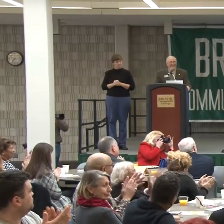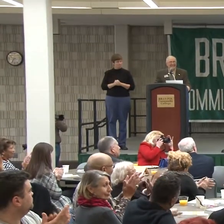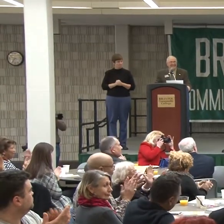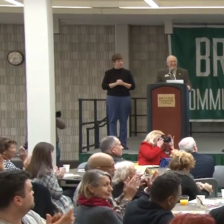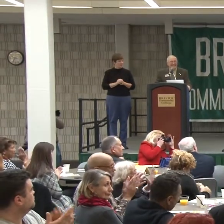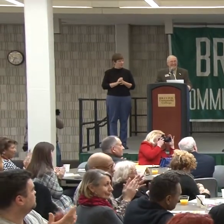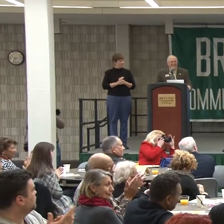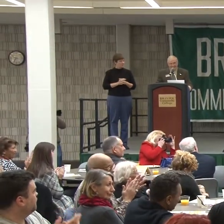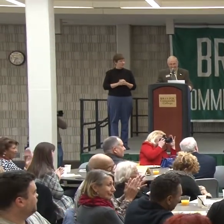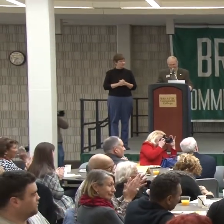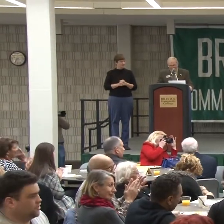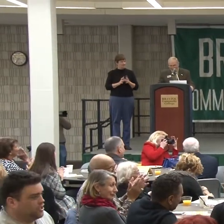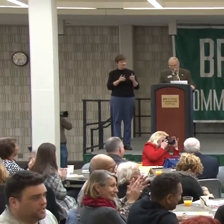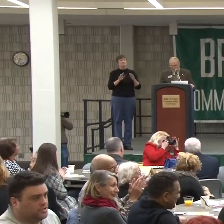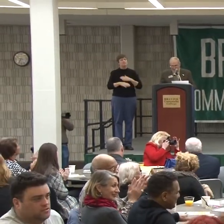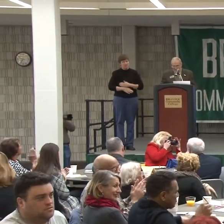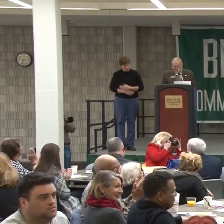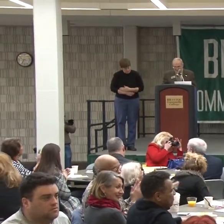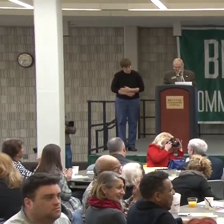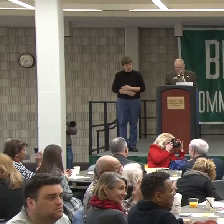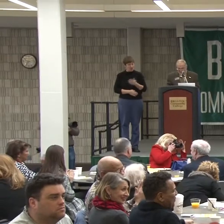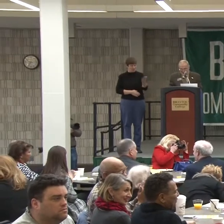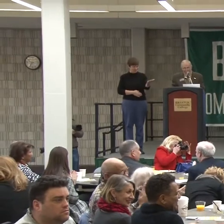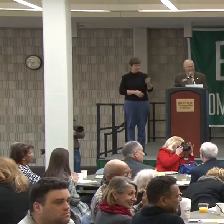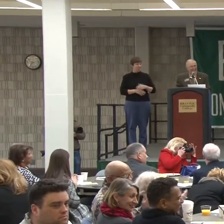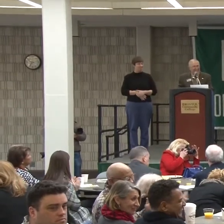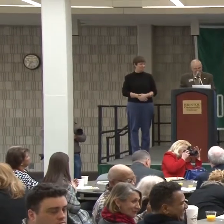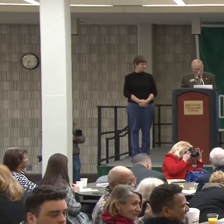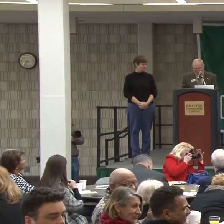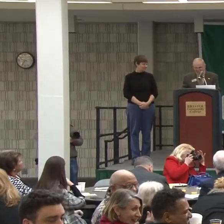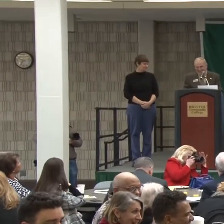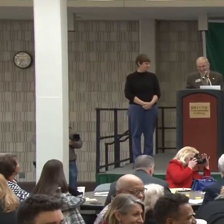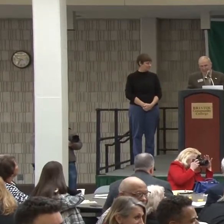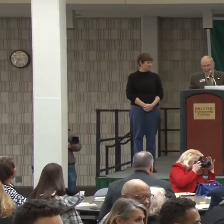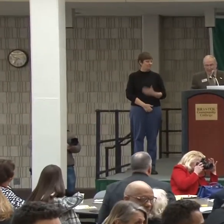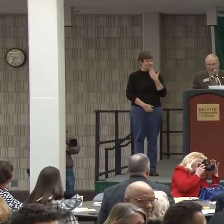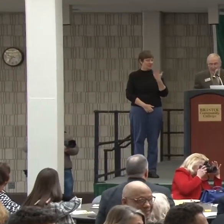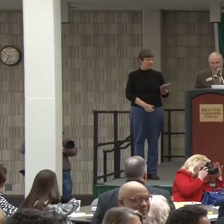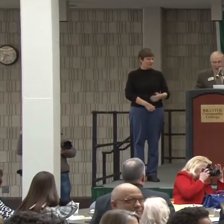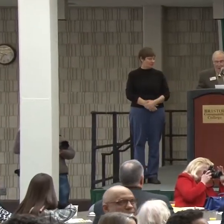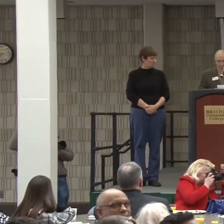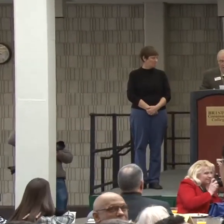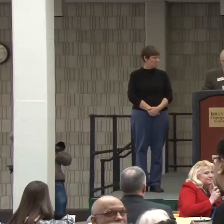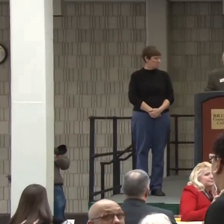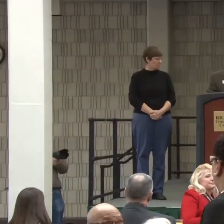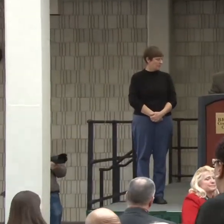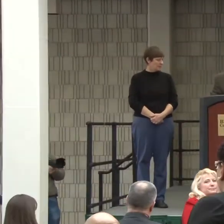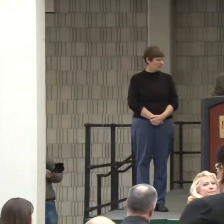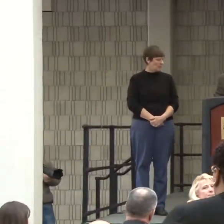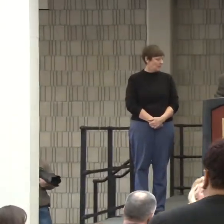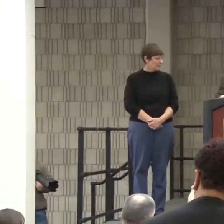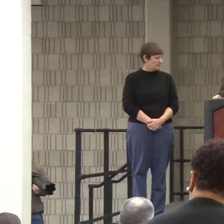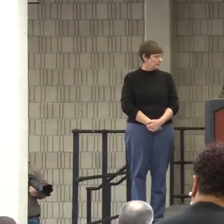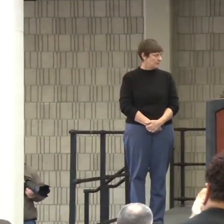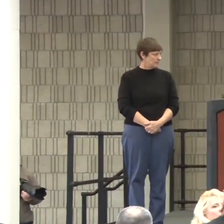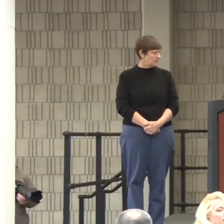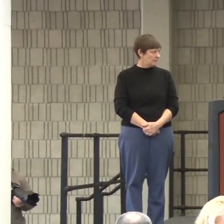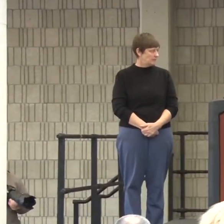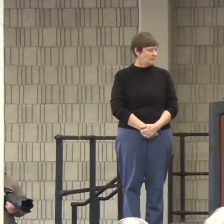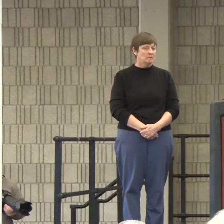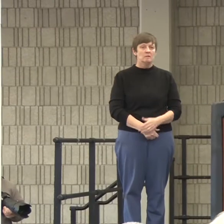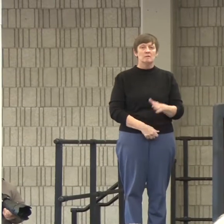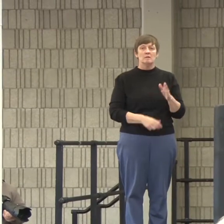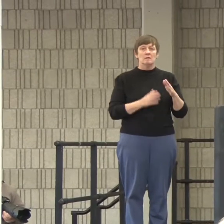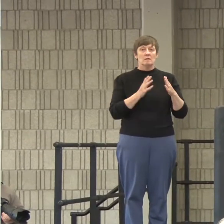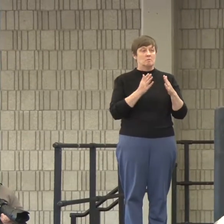Thank you. Now, following Congressman